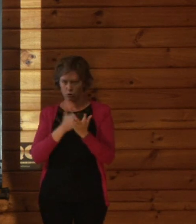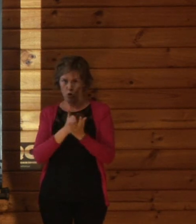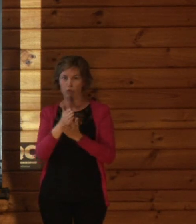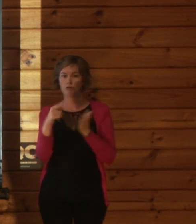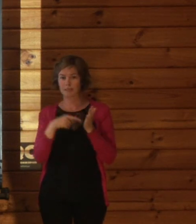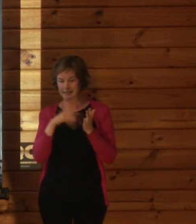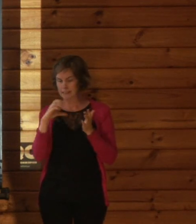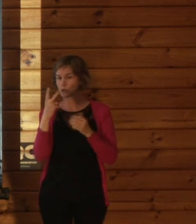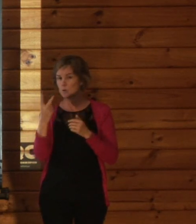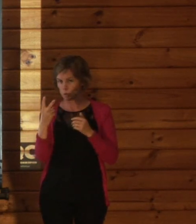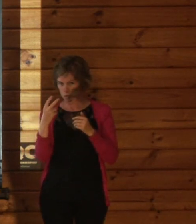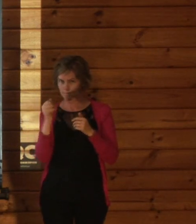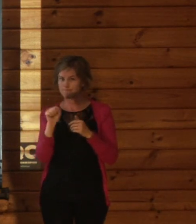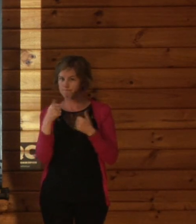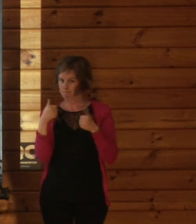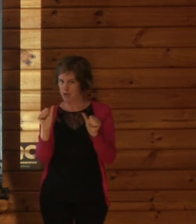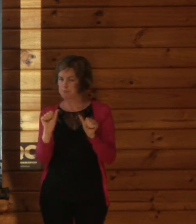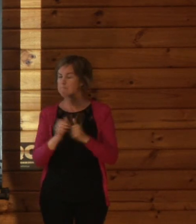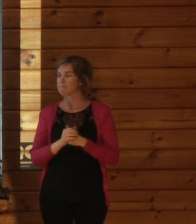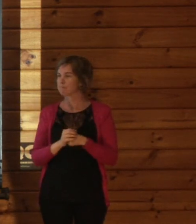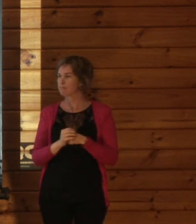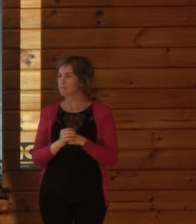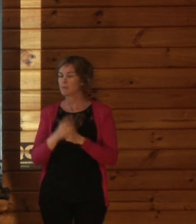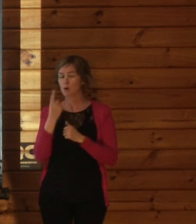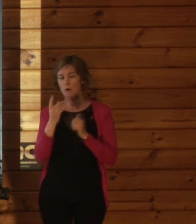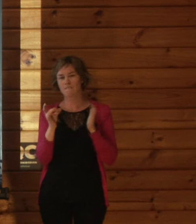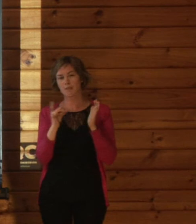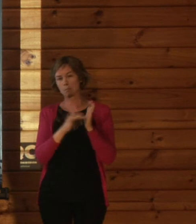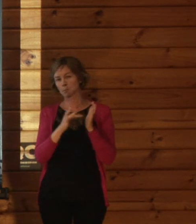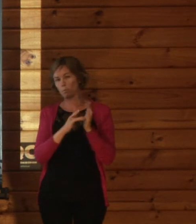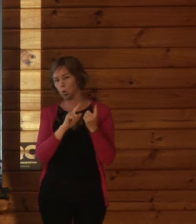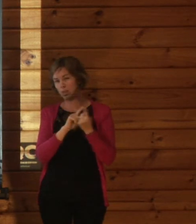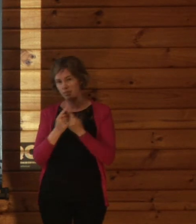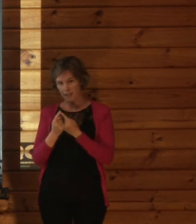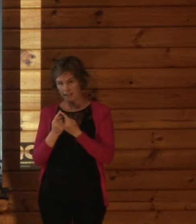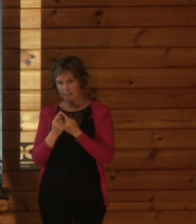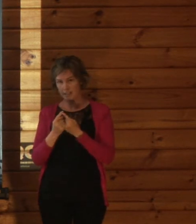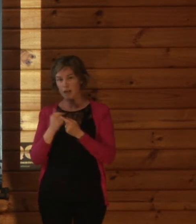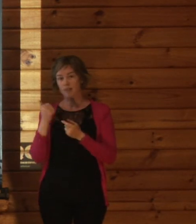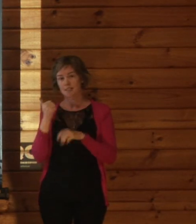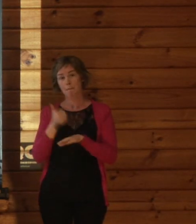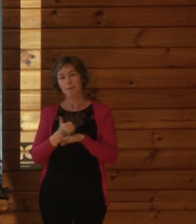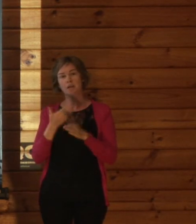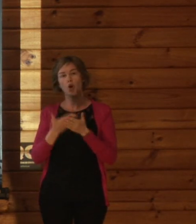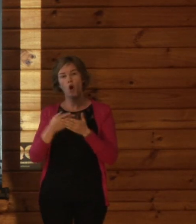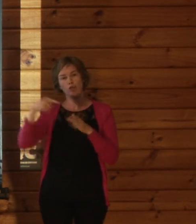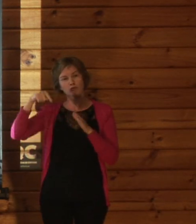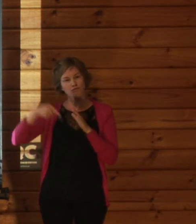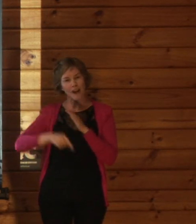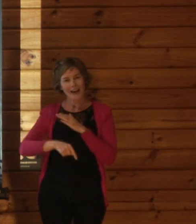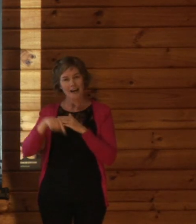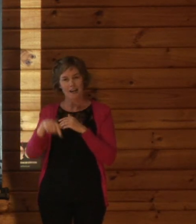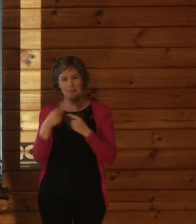One of the important things to note is that this is based on the drilling information, so all those 15,000 drill points,